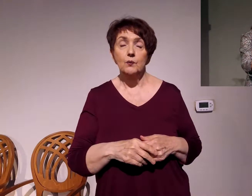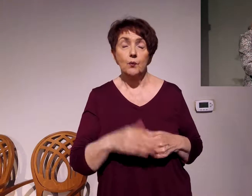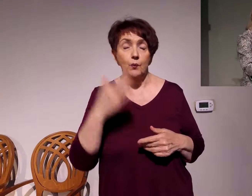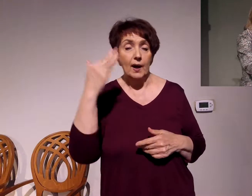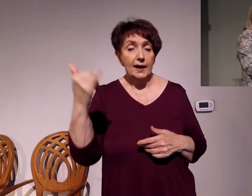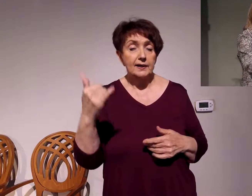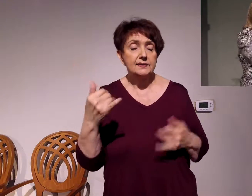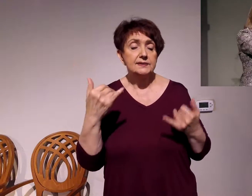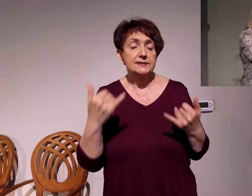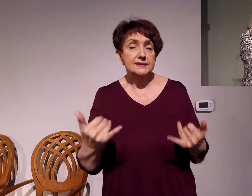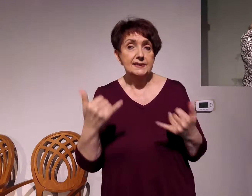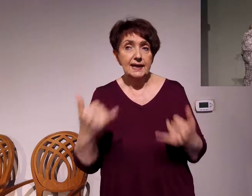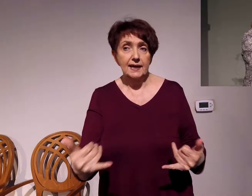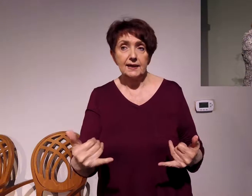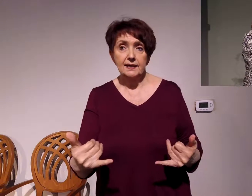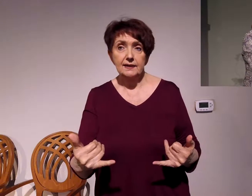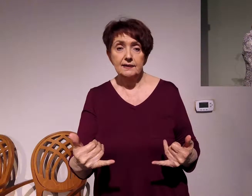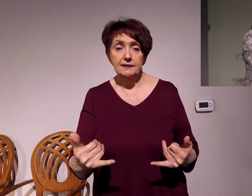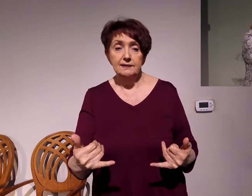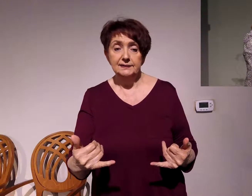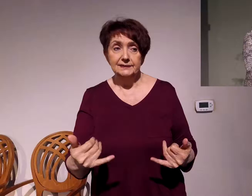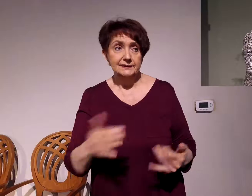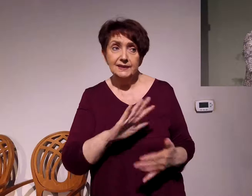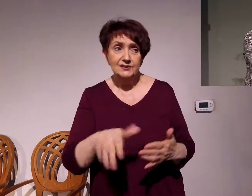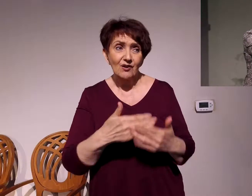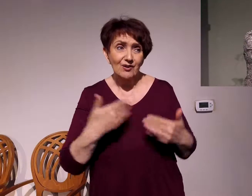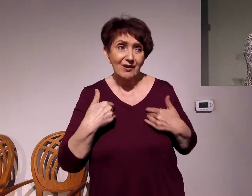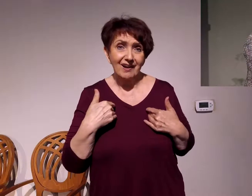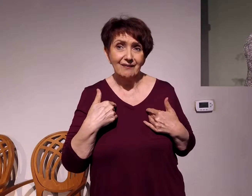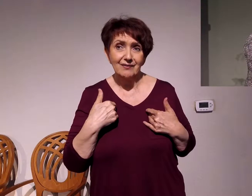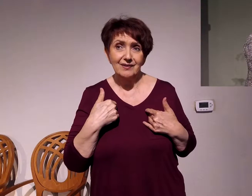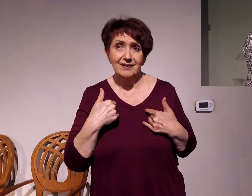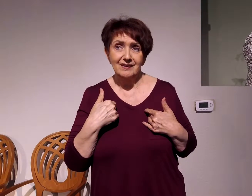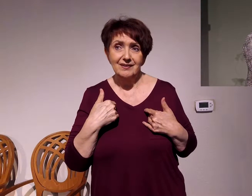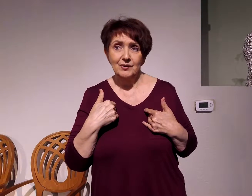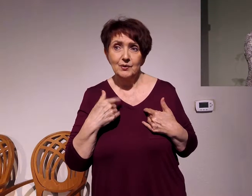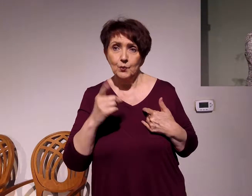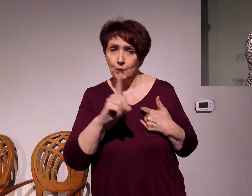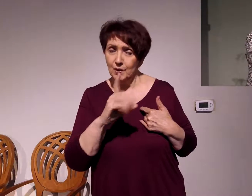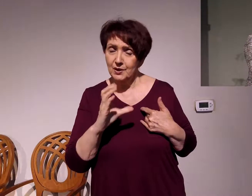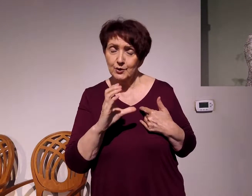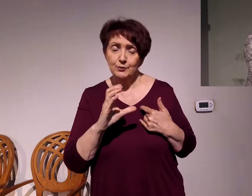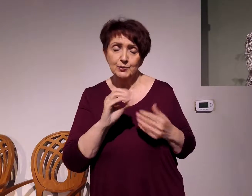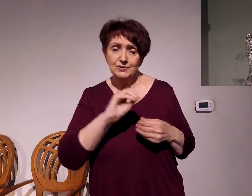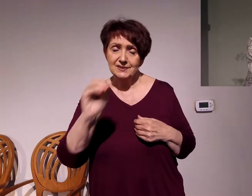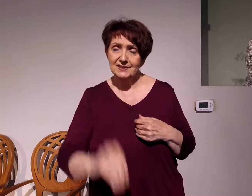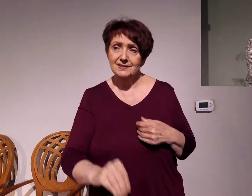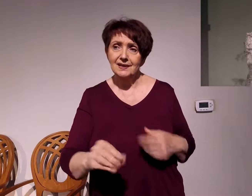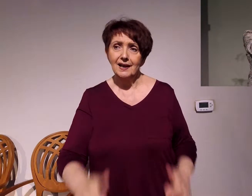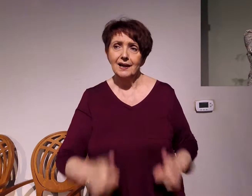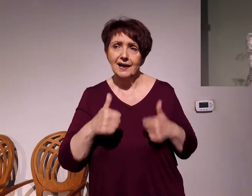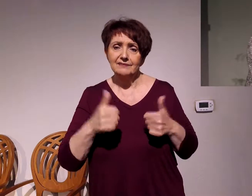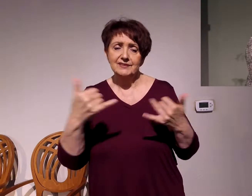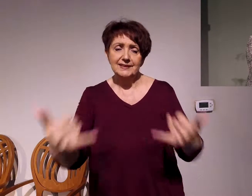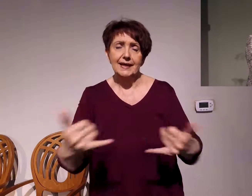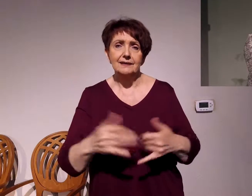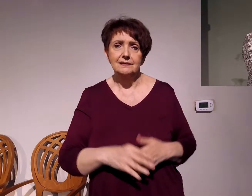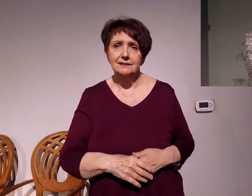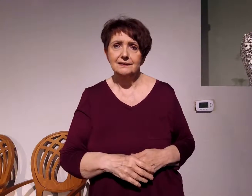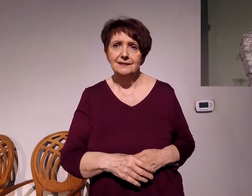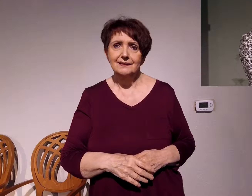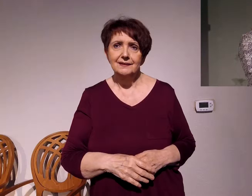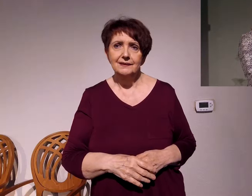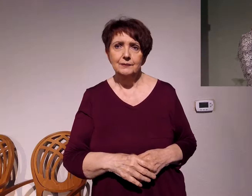Because today, this is today. That's it. Today. 100% alive. Today.